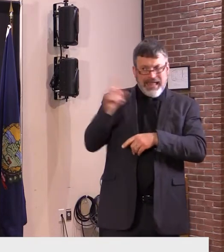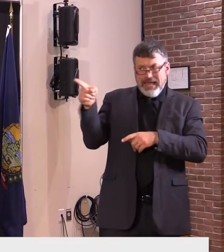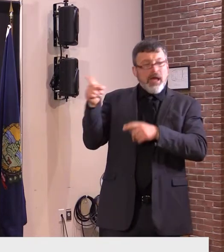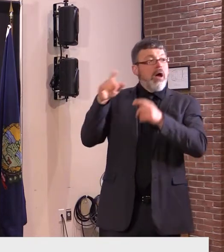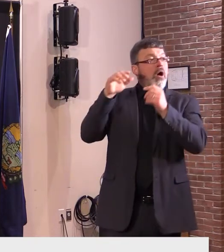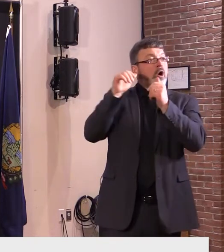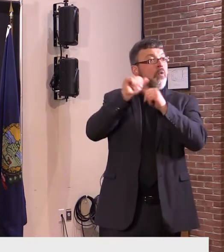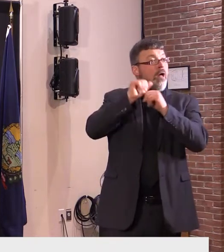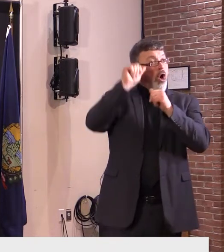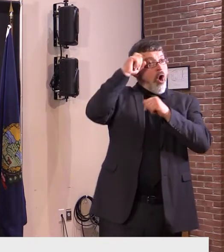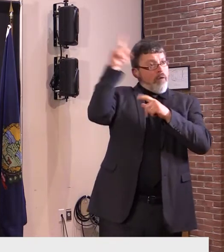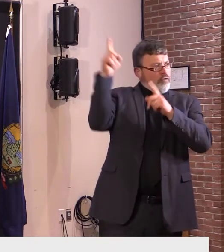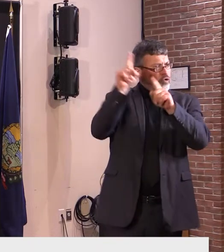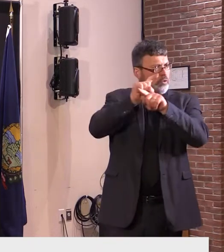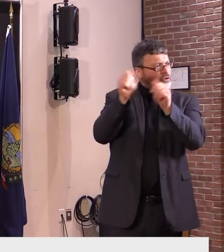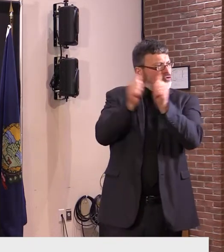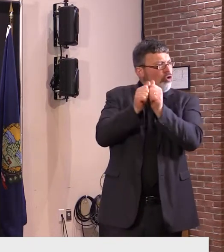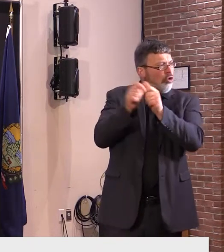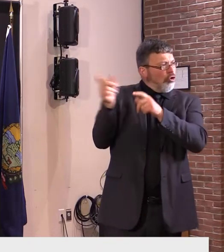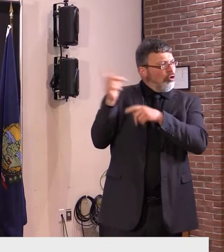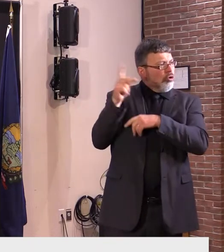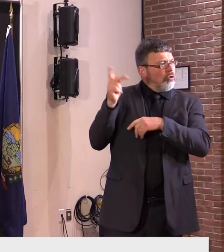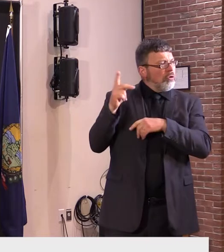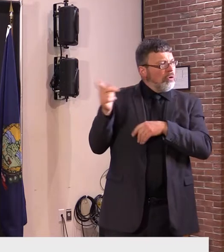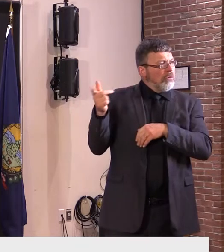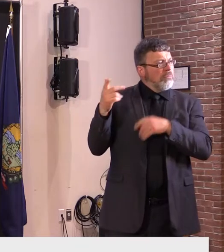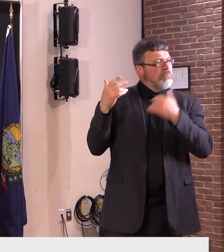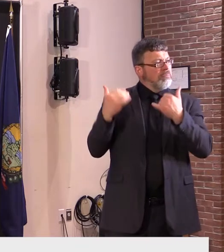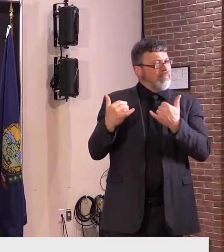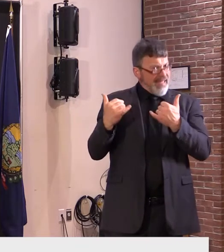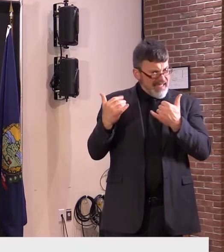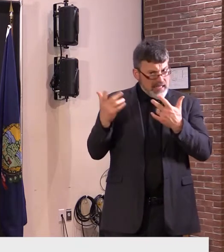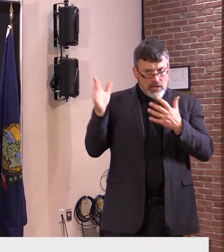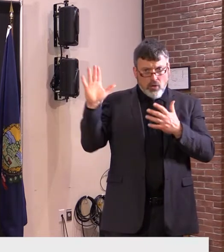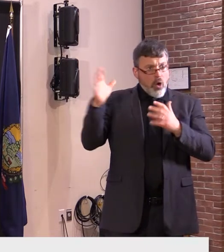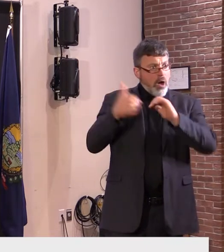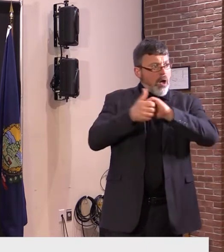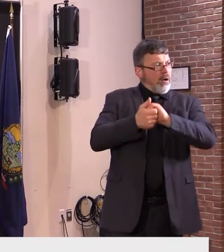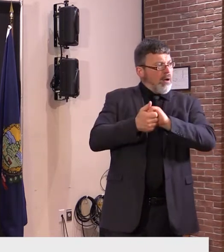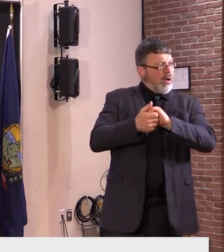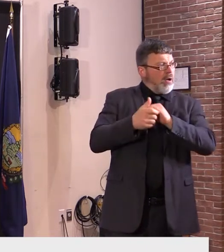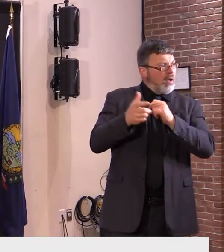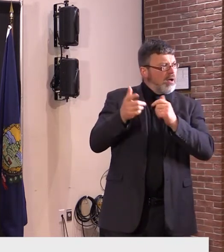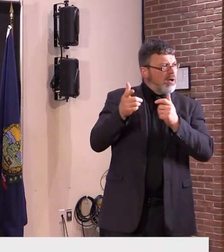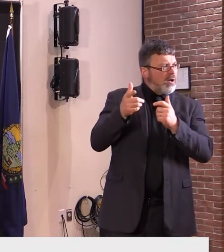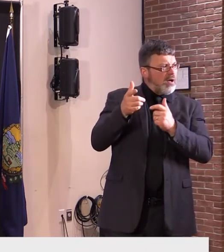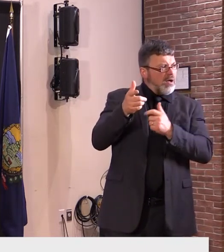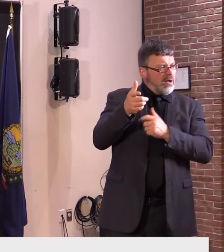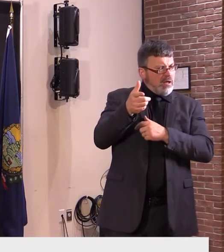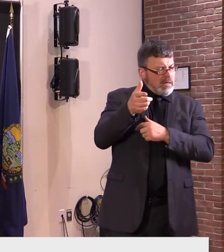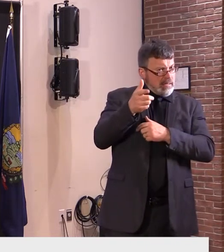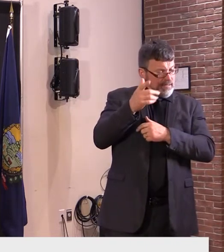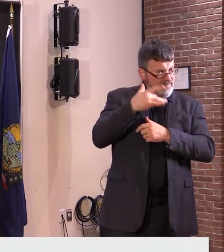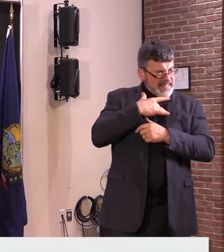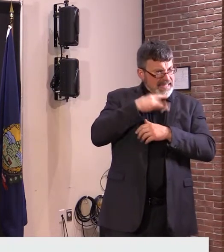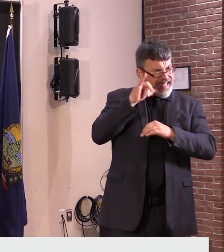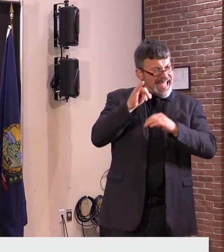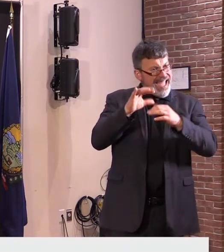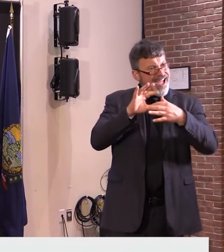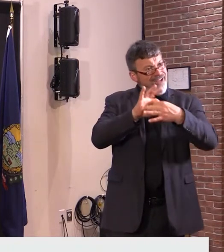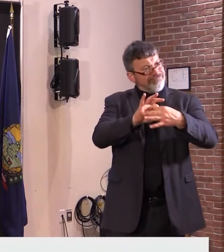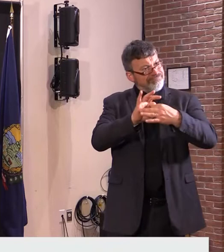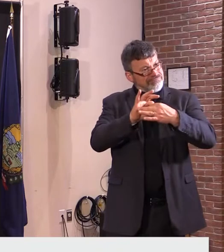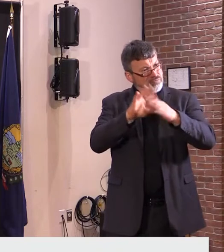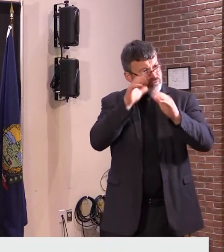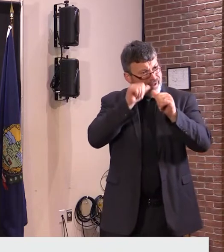to cooperate and collaborate when these faces aren't as familiar? Yeah, it's just